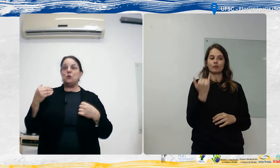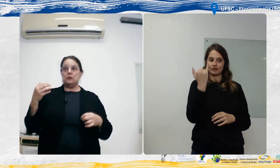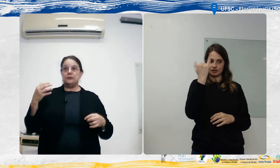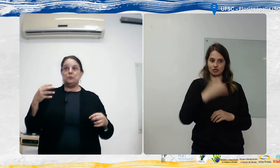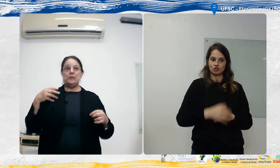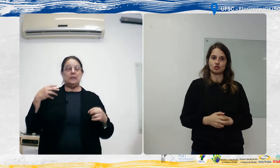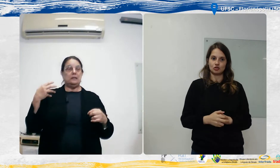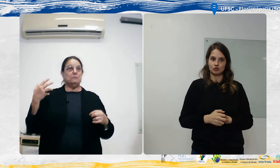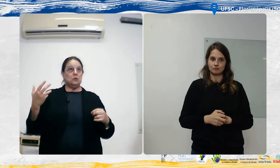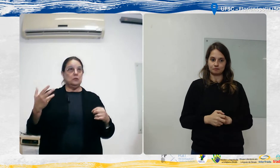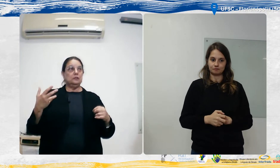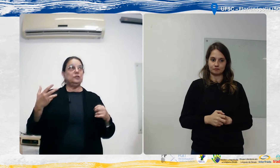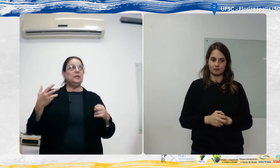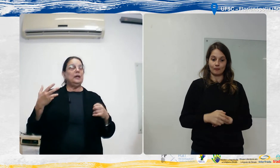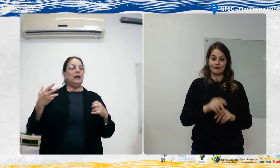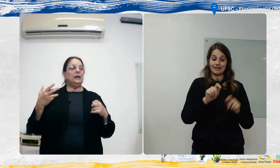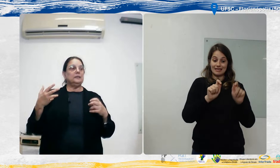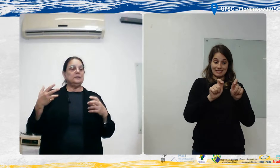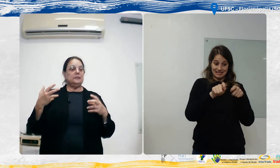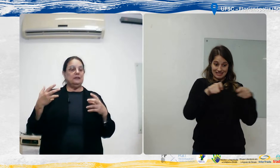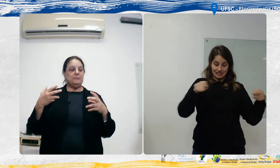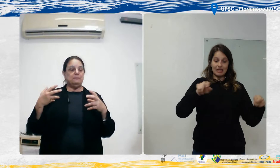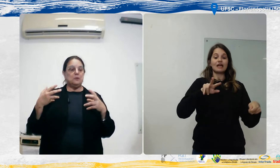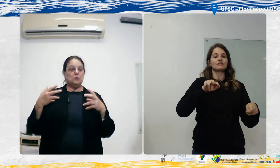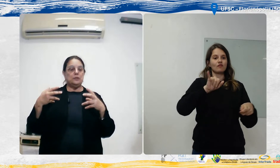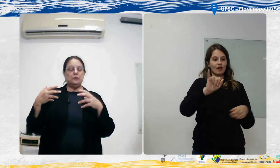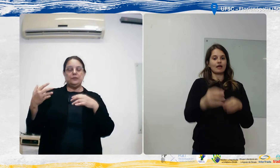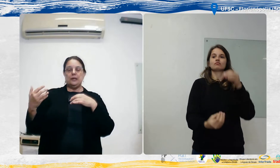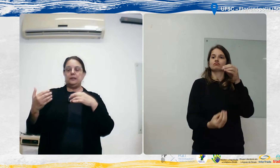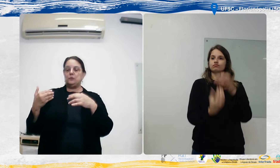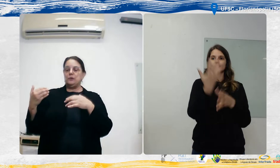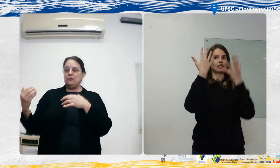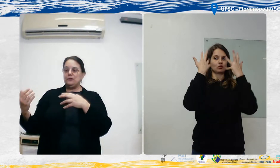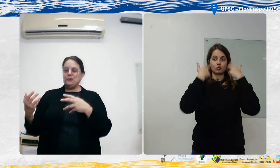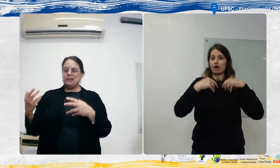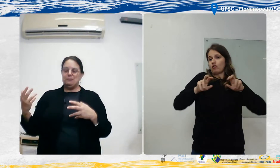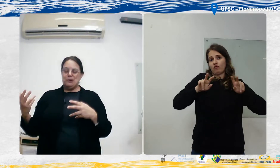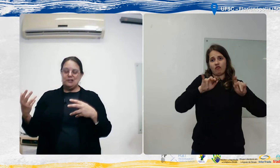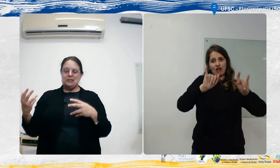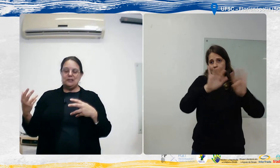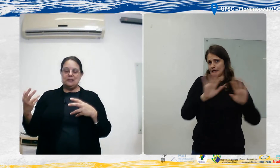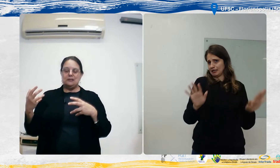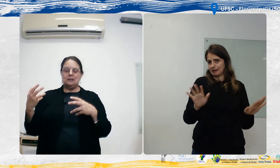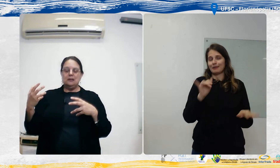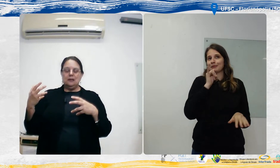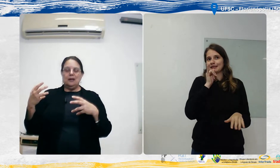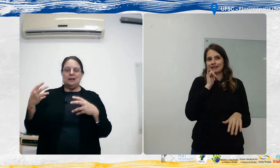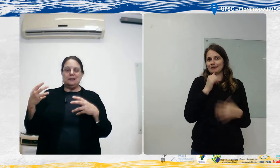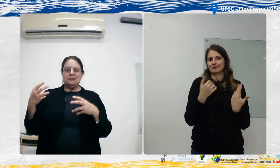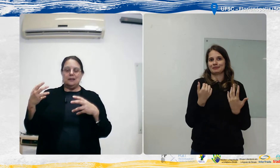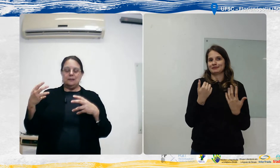of course, will emerge, and deaf people will use signs to refer to expressions and